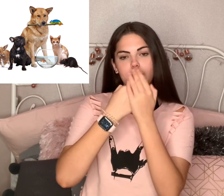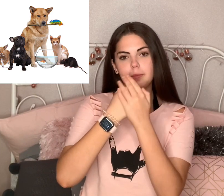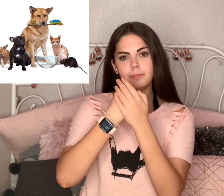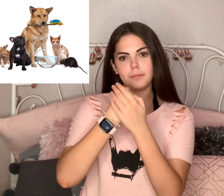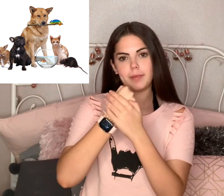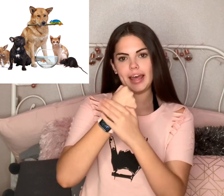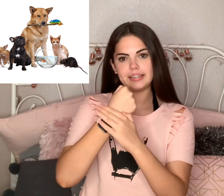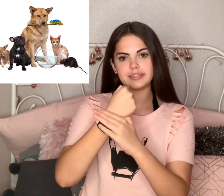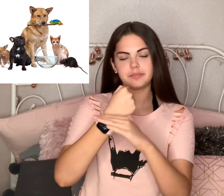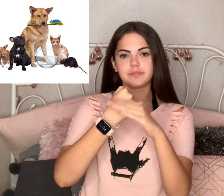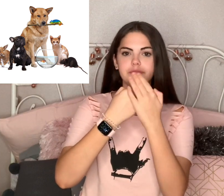Pet.